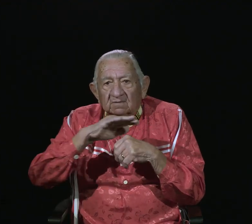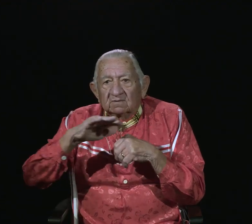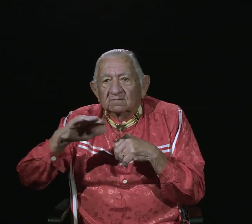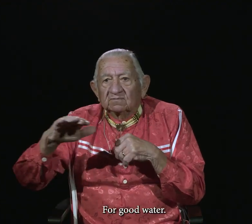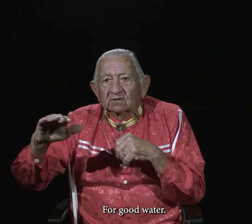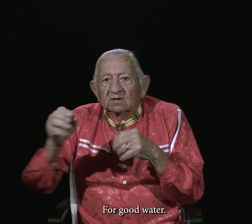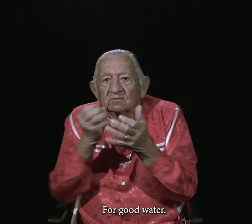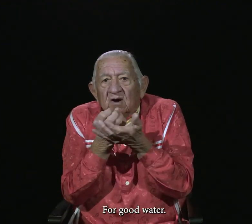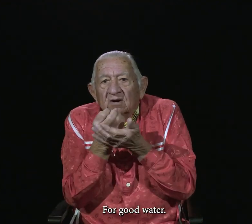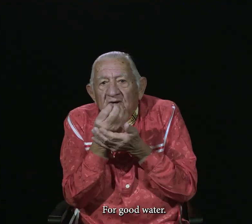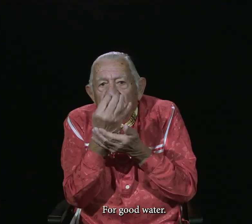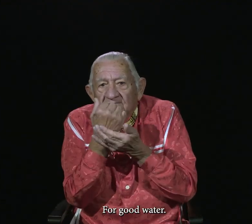for good water.